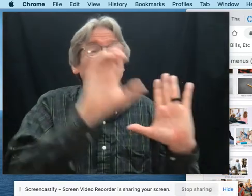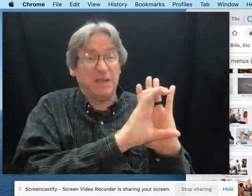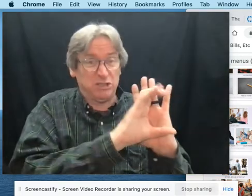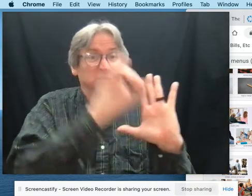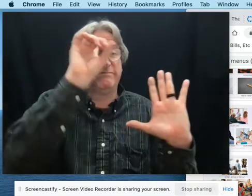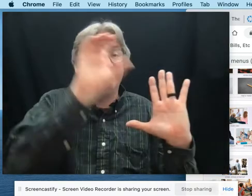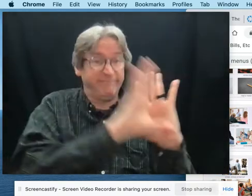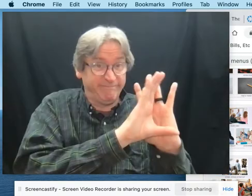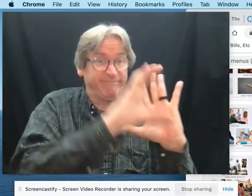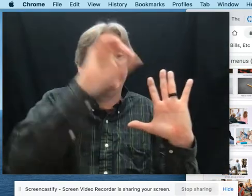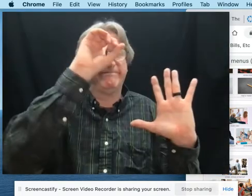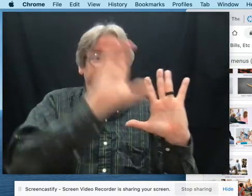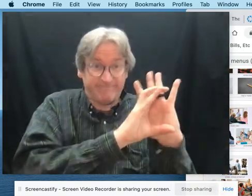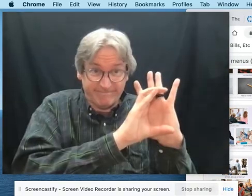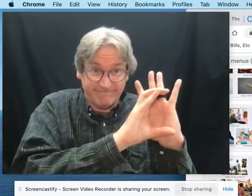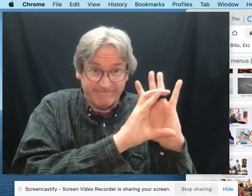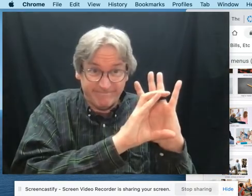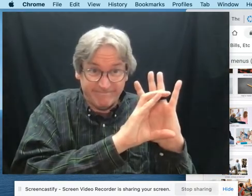picture.